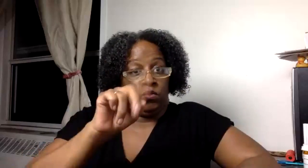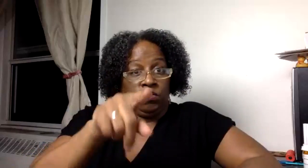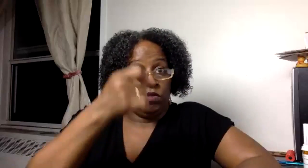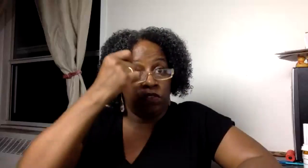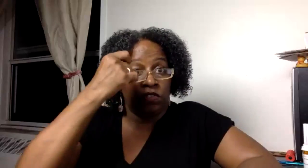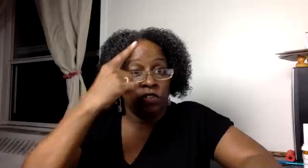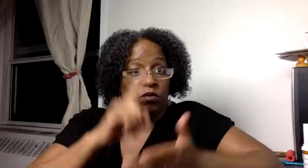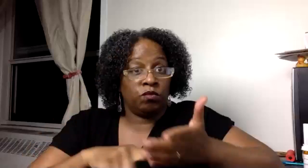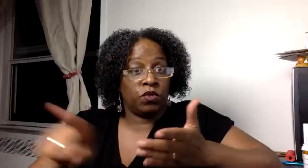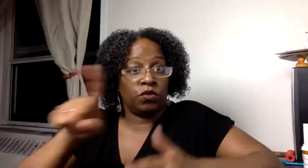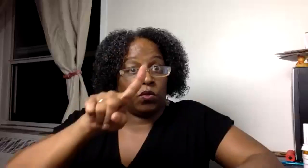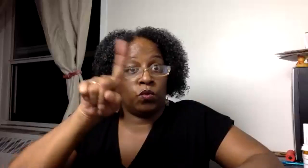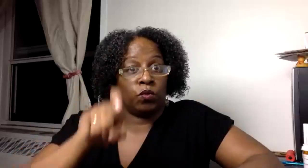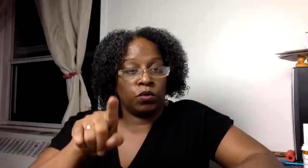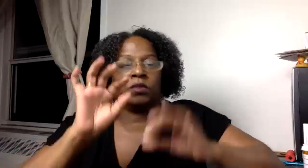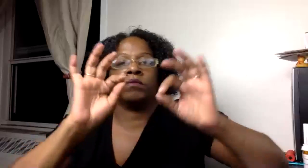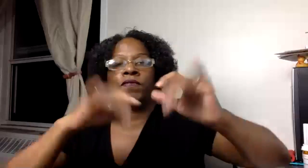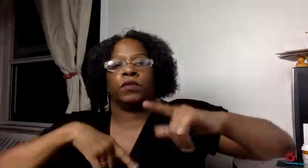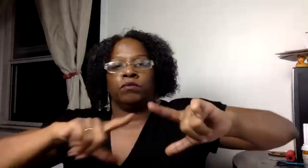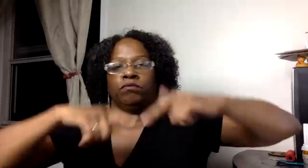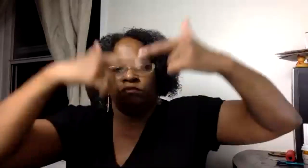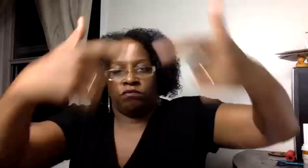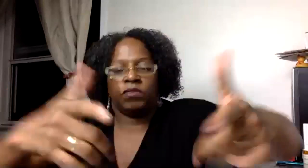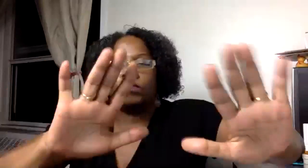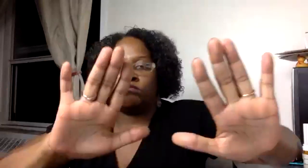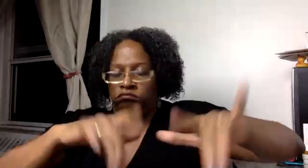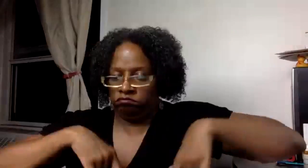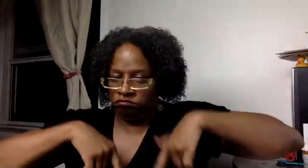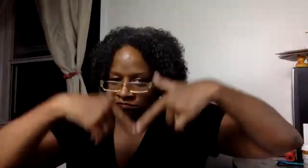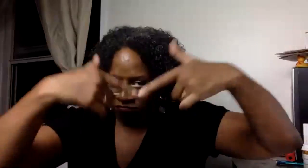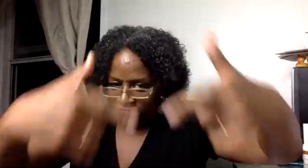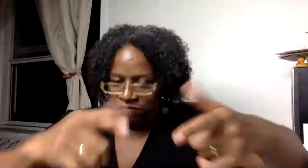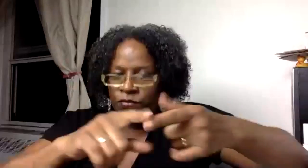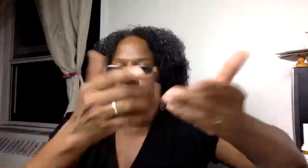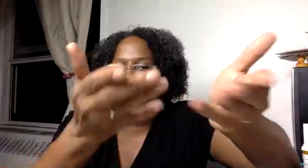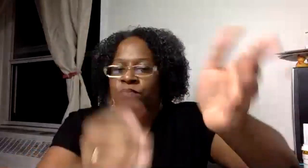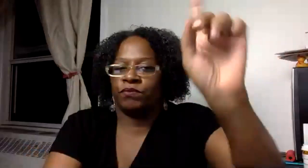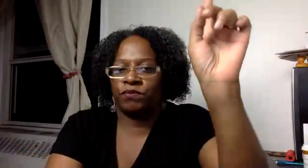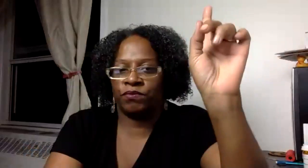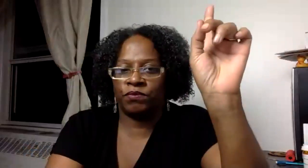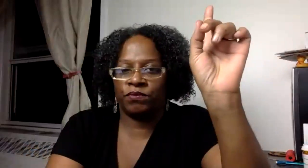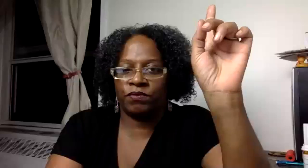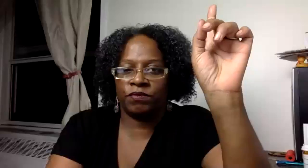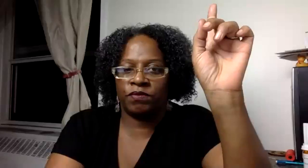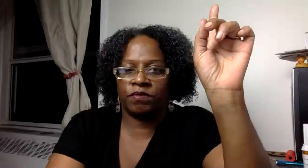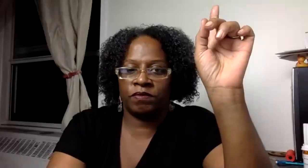Marcelette saying, here, Divya, do you understand the question? Okay, great. I will pass it to you.